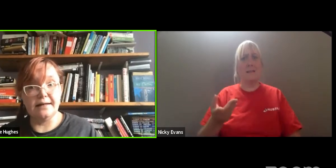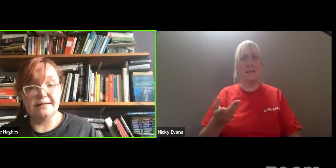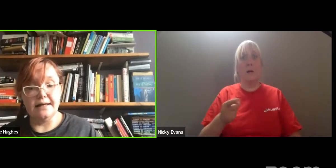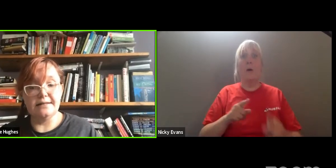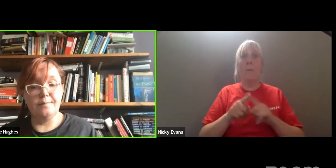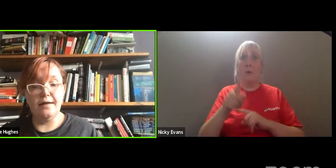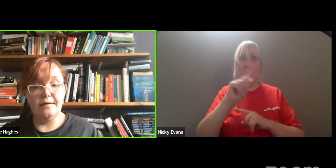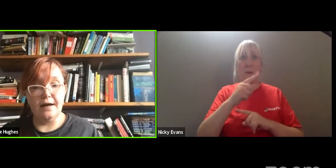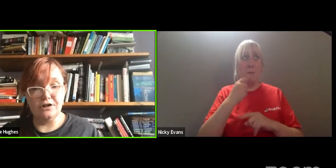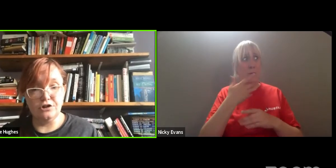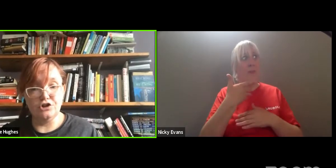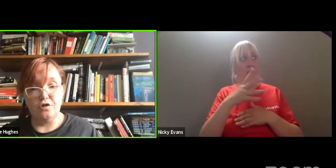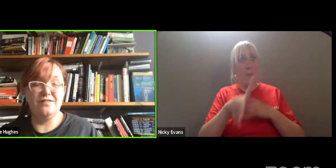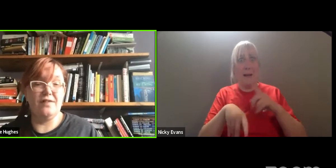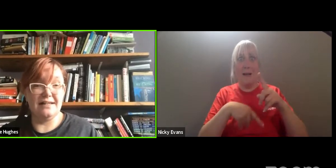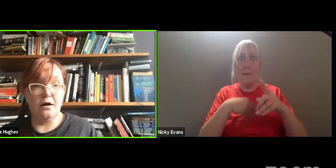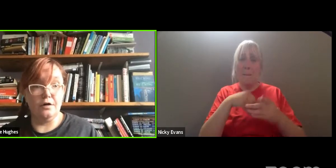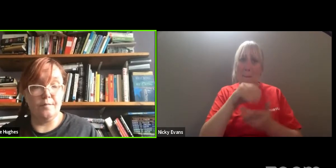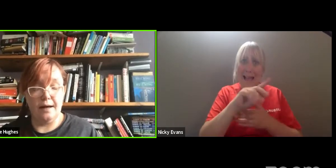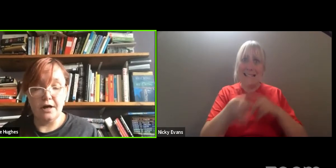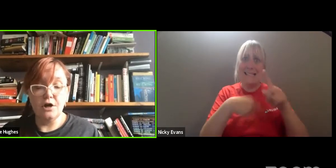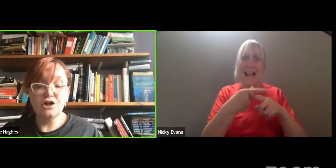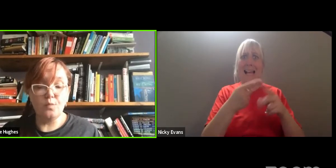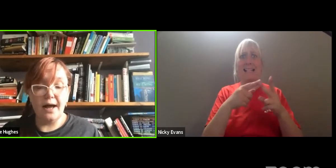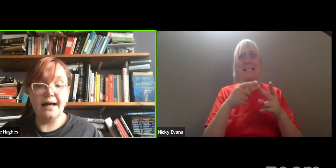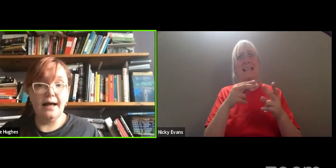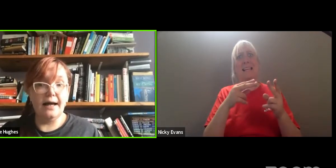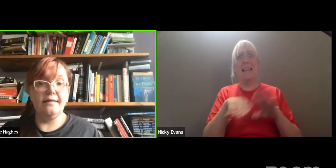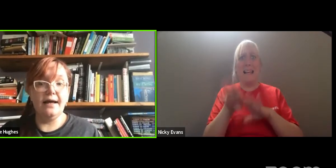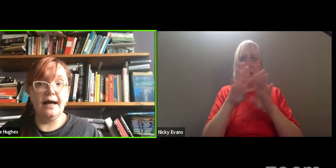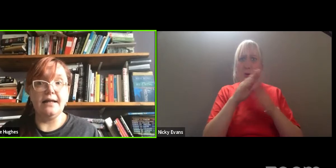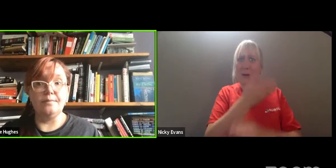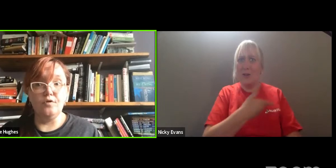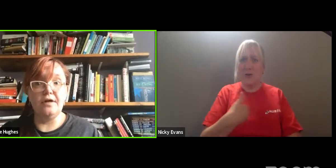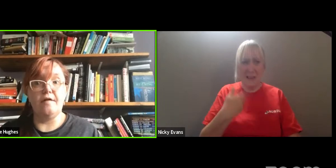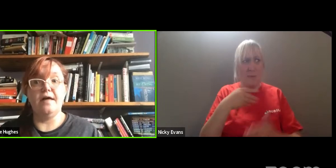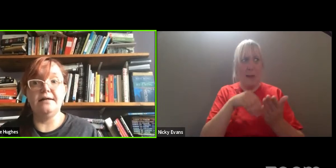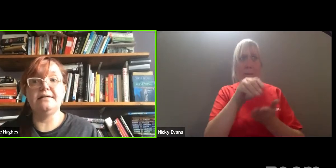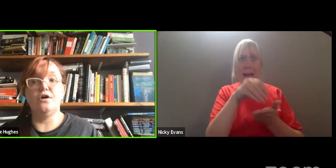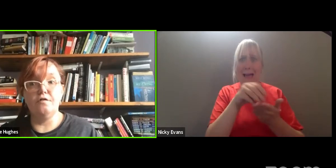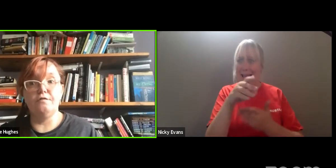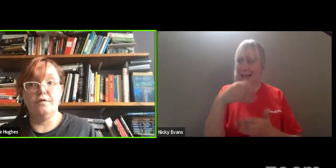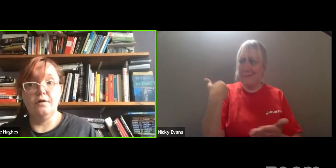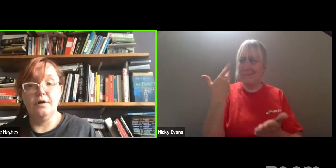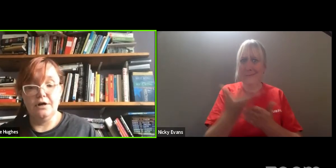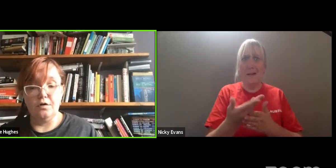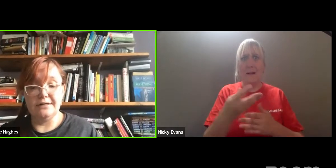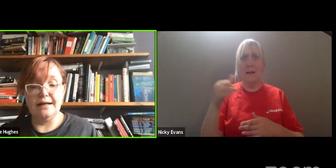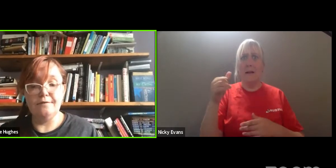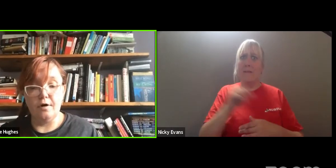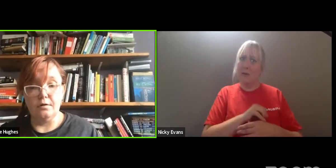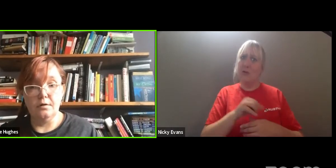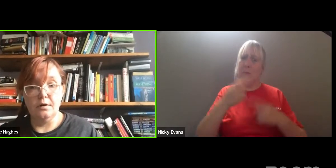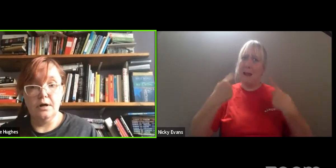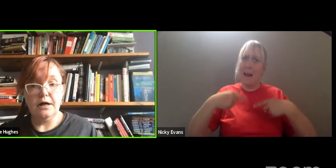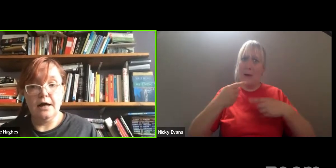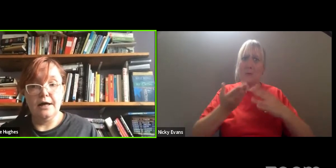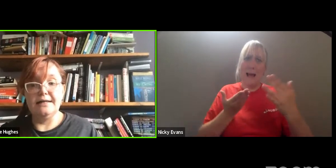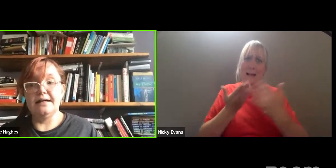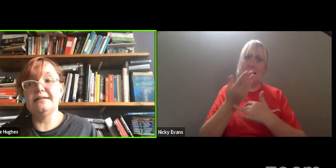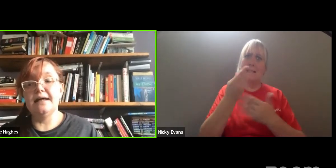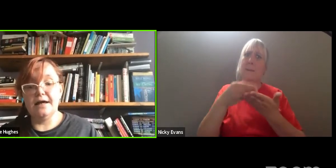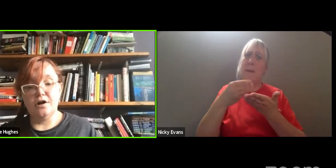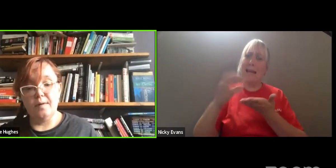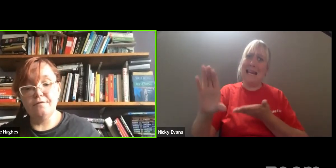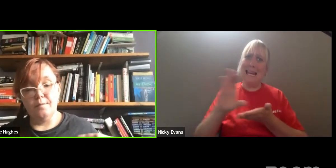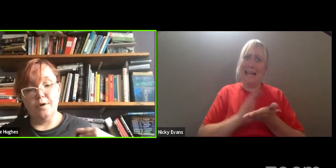the taxes, they pay the national insurance. In fact, all of them have. So why can't they get the money that they deserve, you know, to live on?